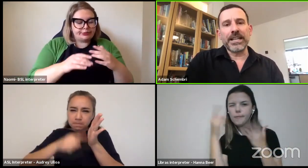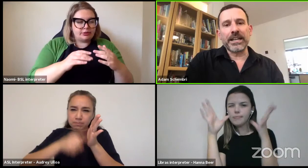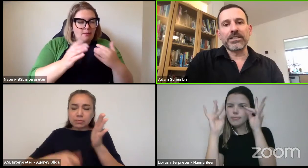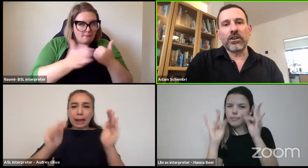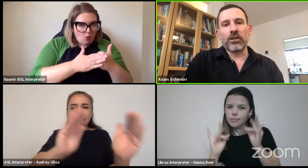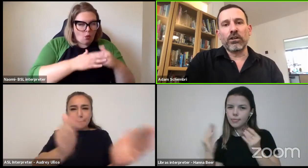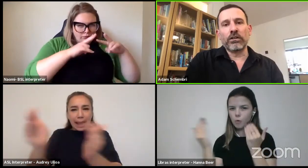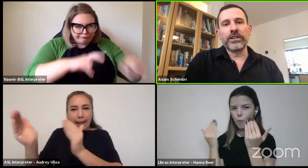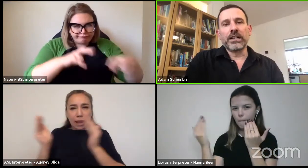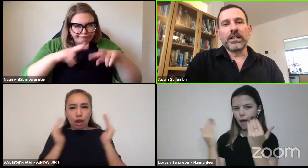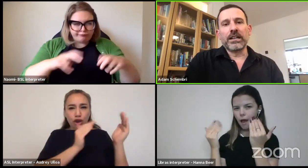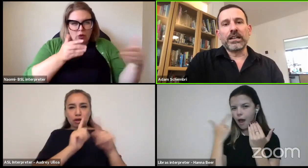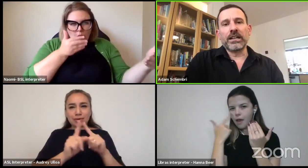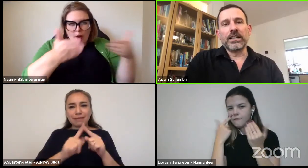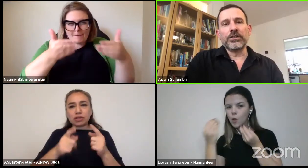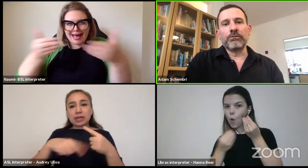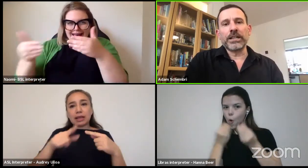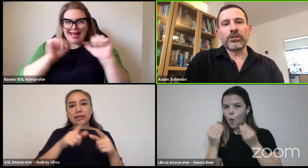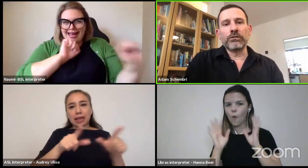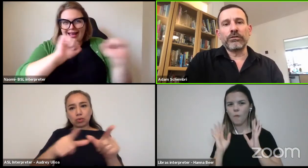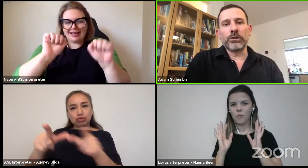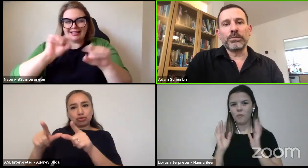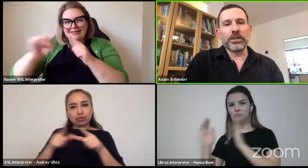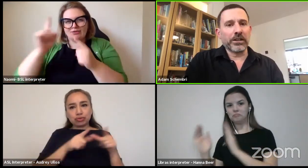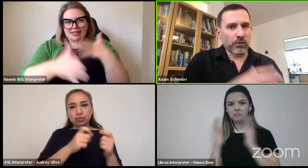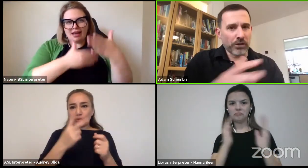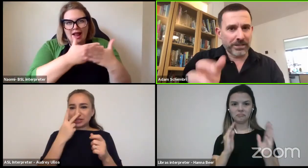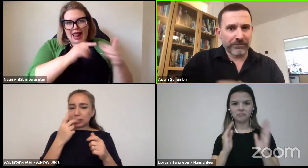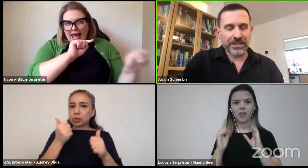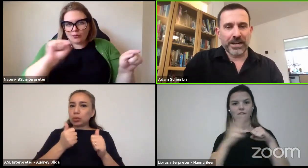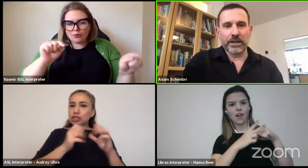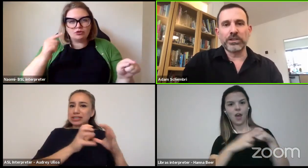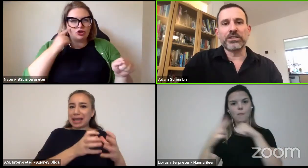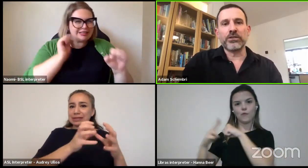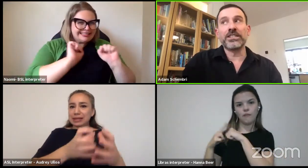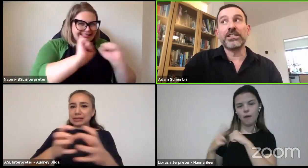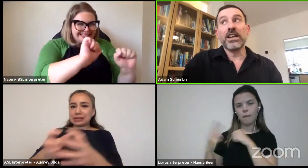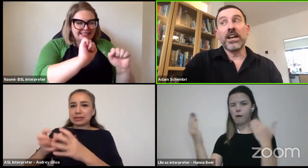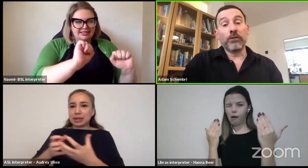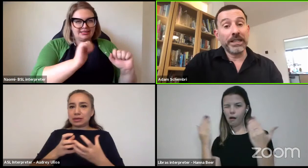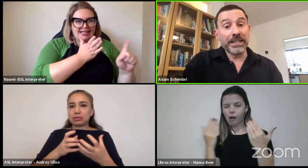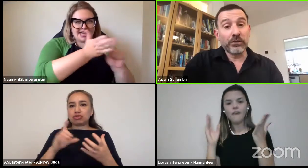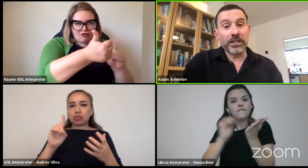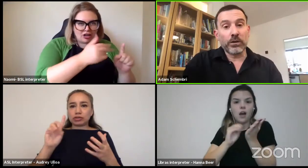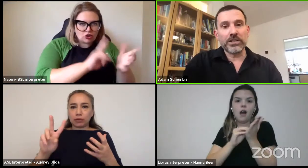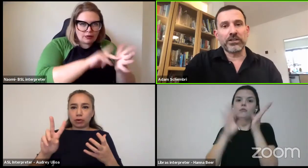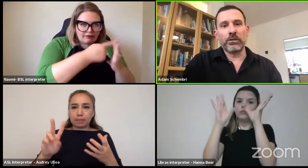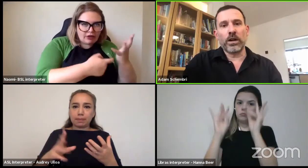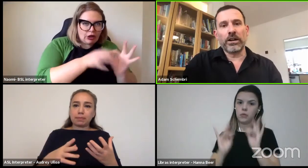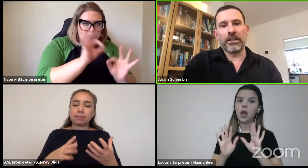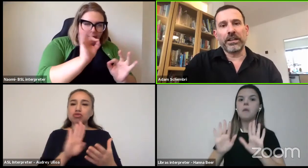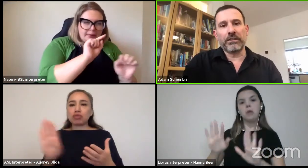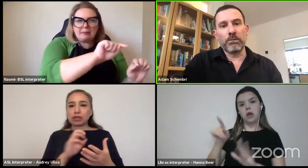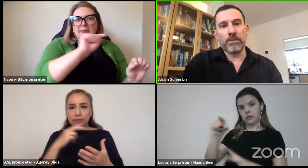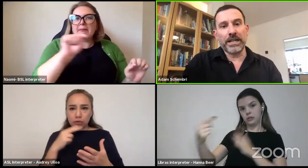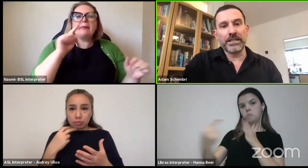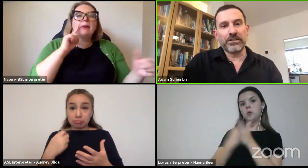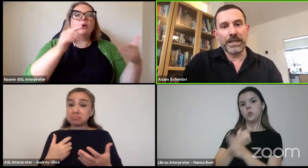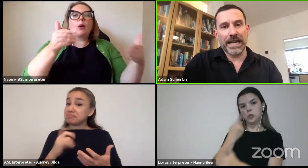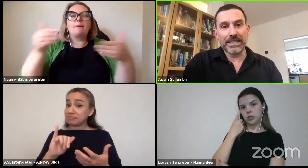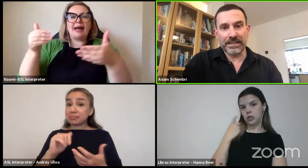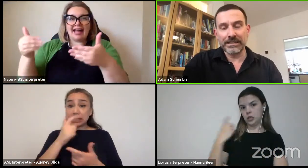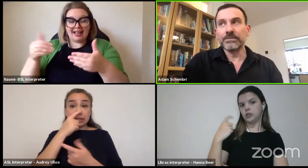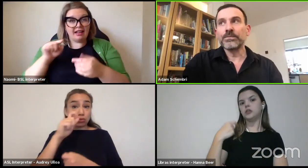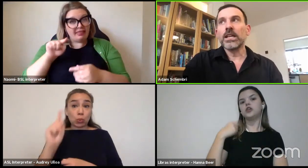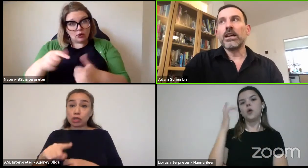different sets of directional verbs across different sign languages. So this is a really interesting question, and one I think that remains to